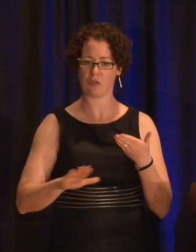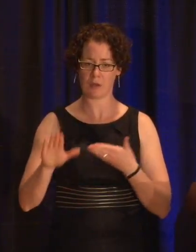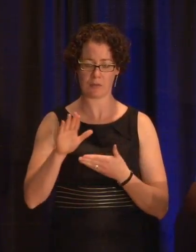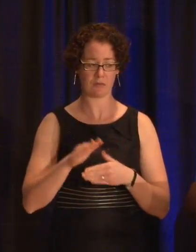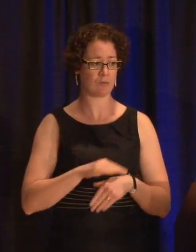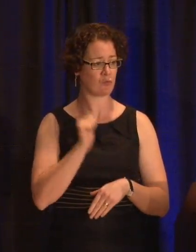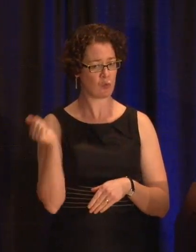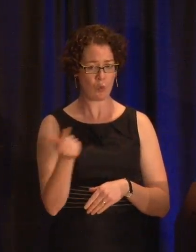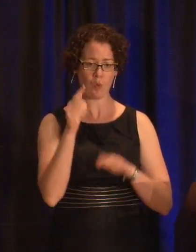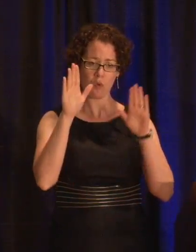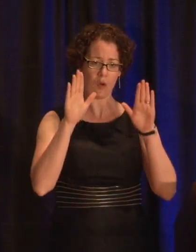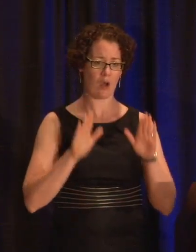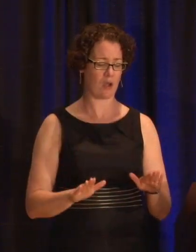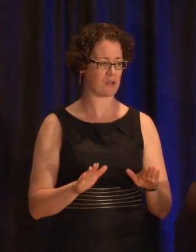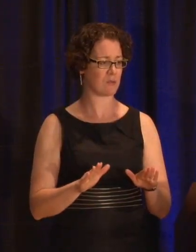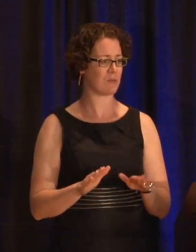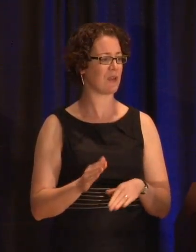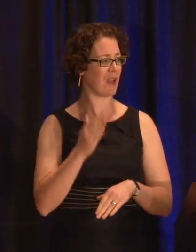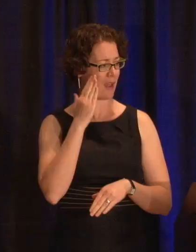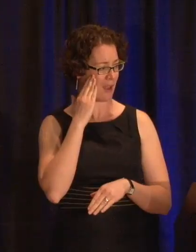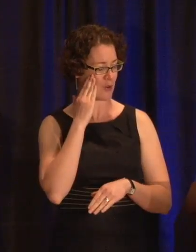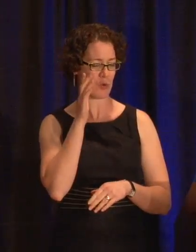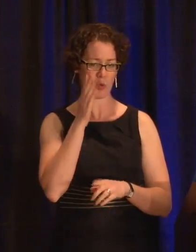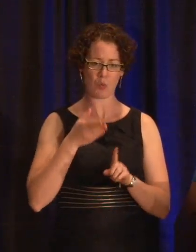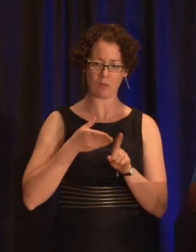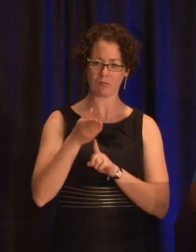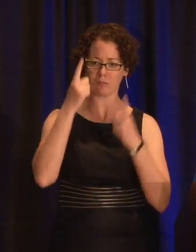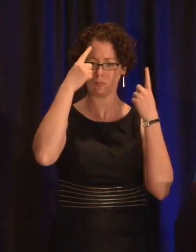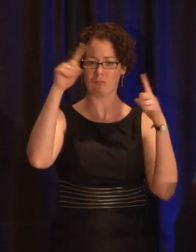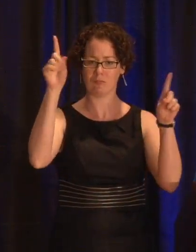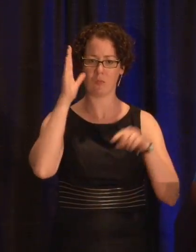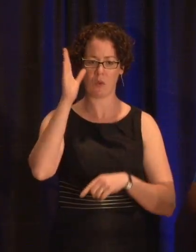all awesome, and I know you'll go far in your respective fields.